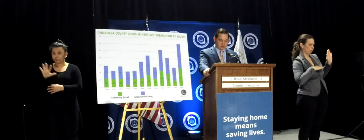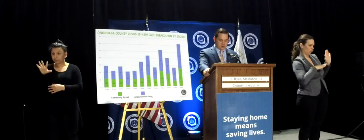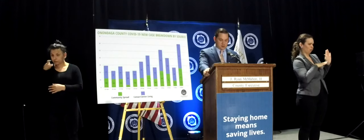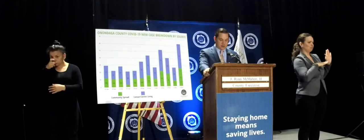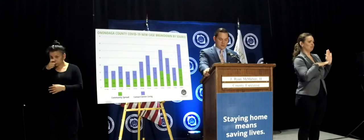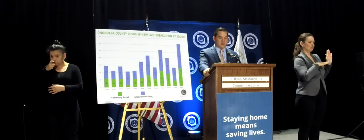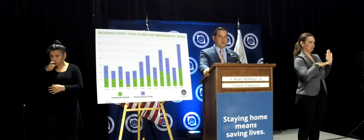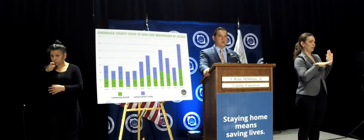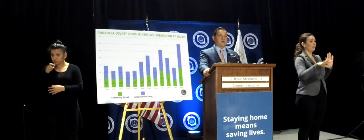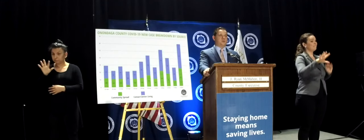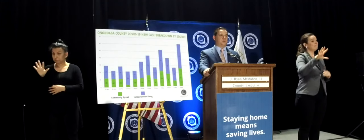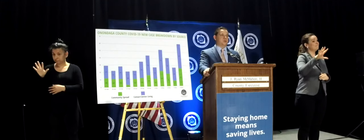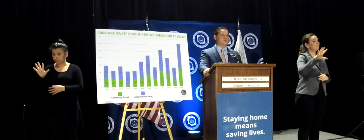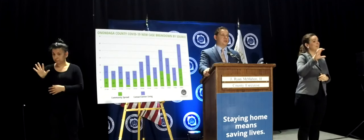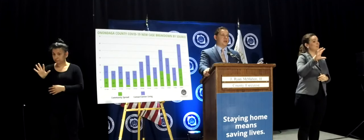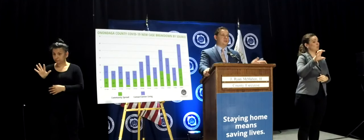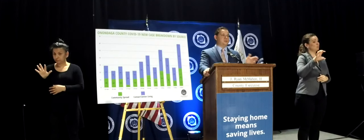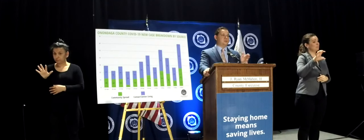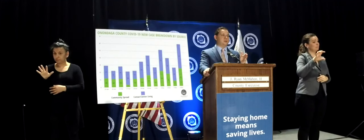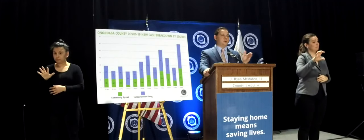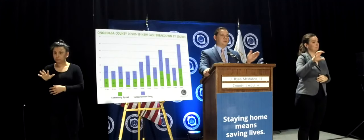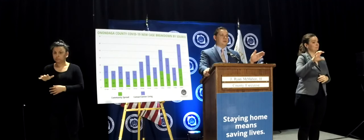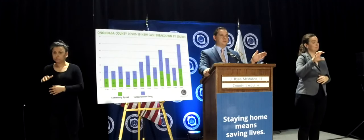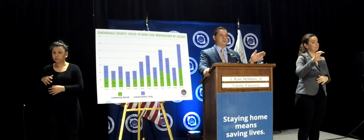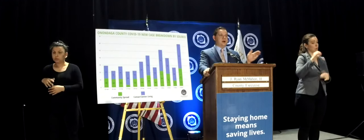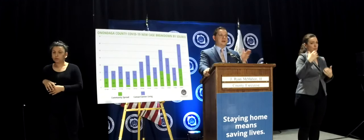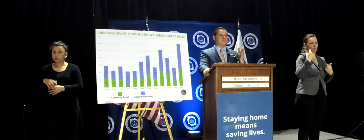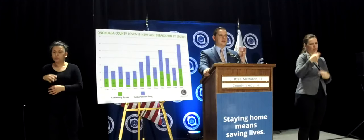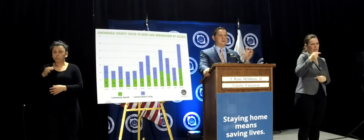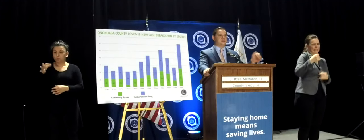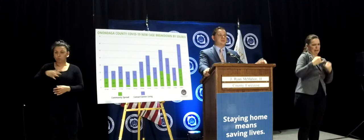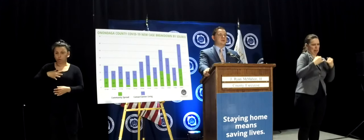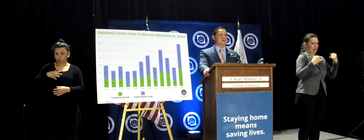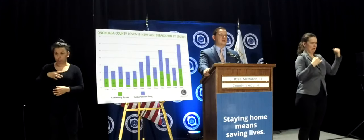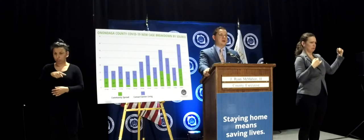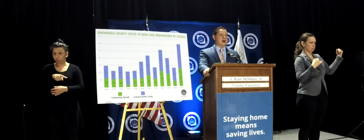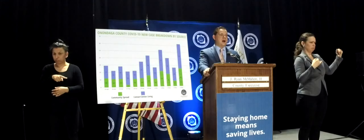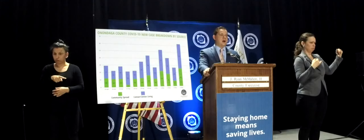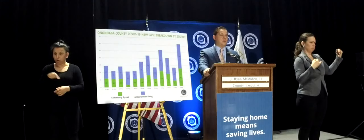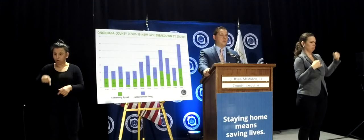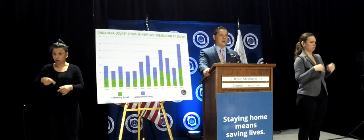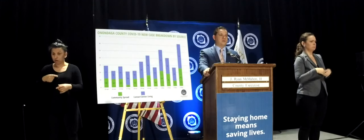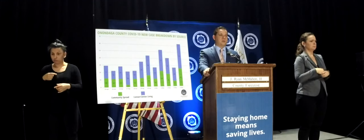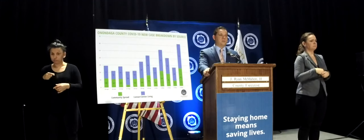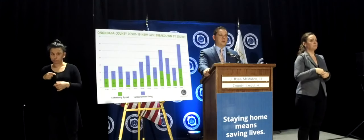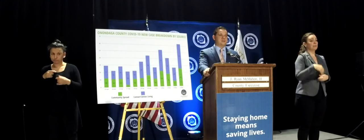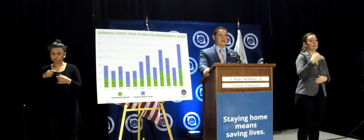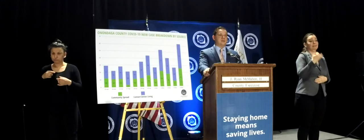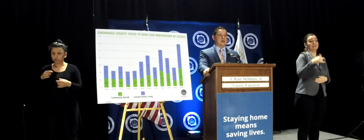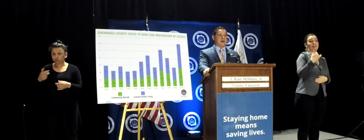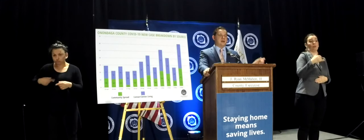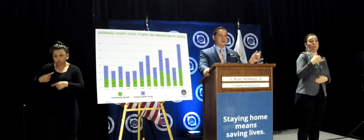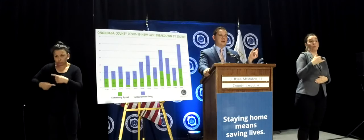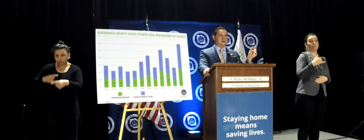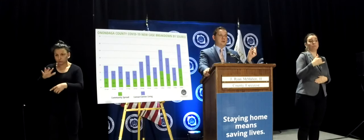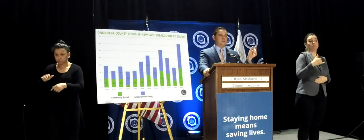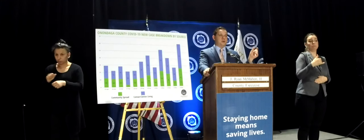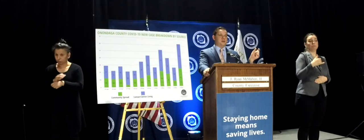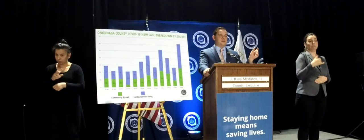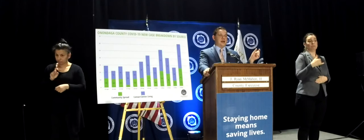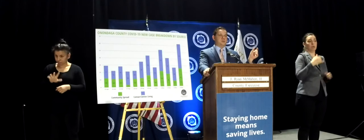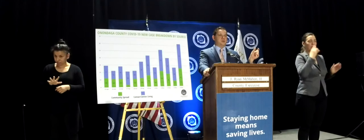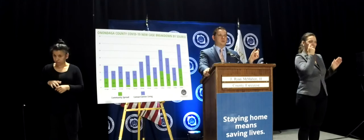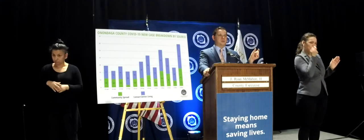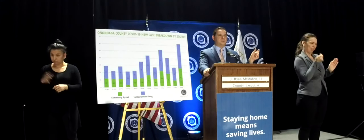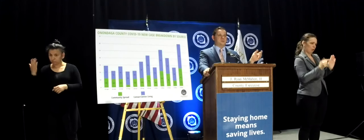cases. Again, the yellow curve, the rules have changed in the middle of this, our active cases. We went from a 7-day